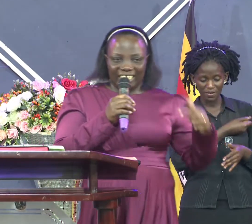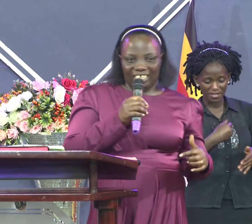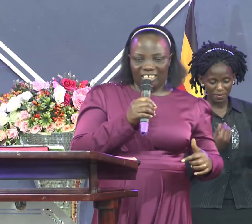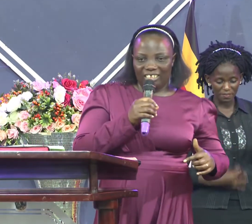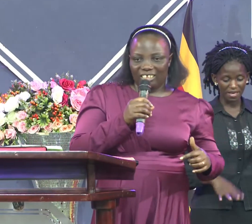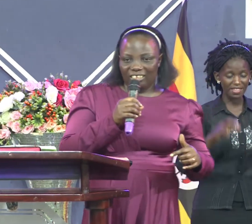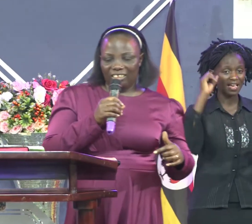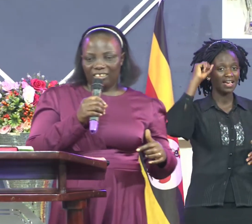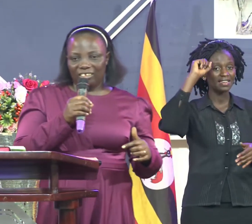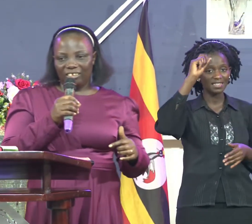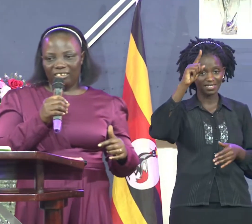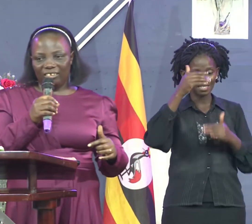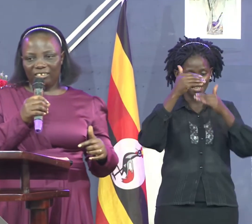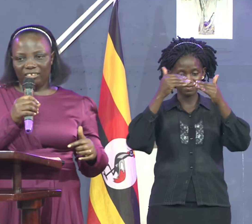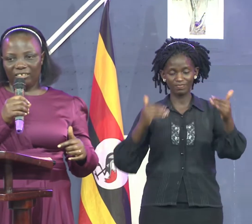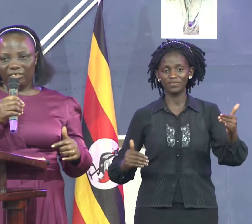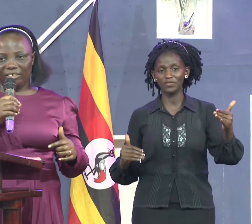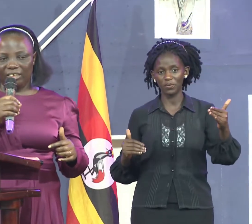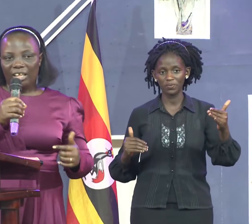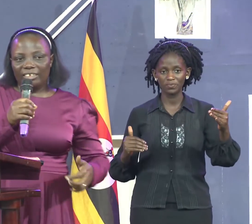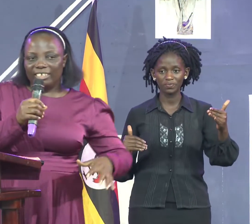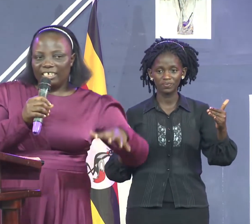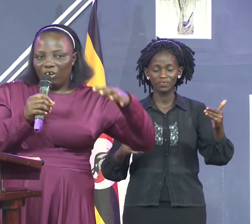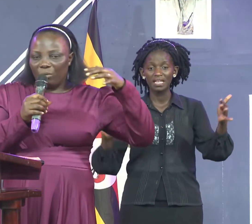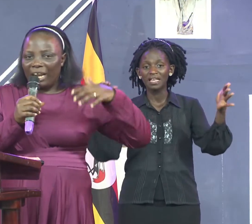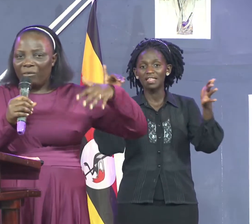anyway. For if the mother had understood